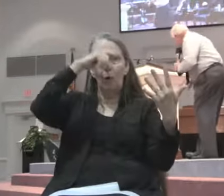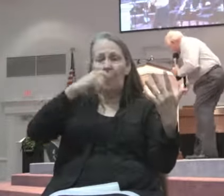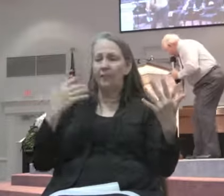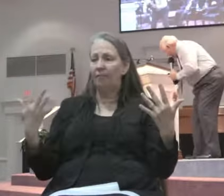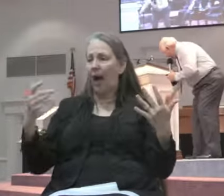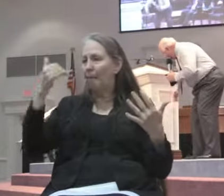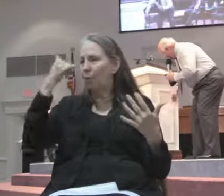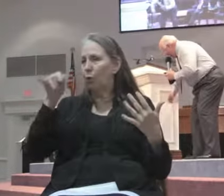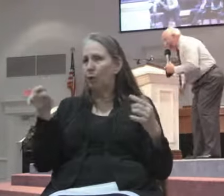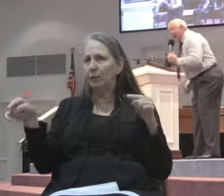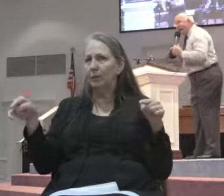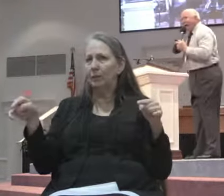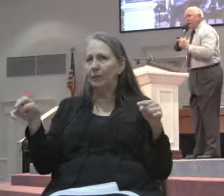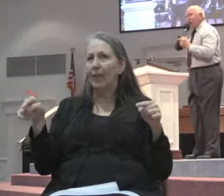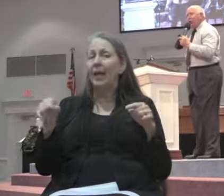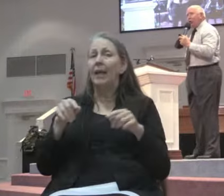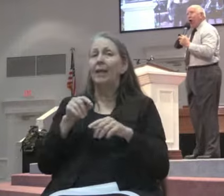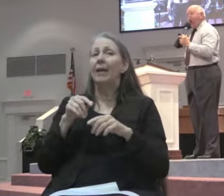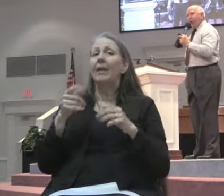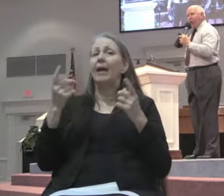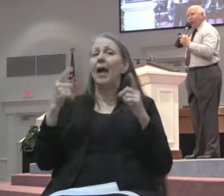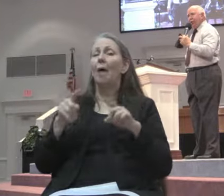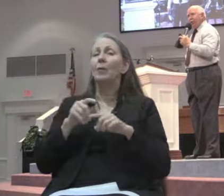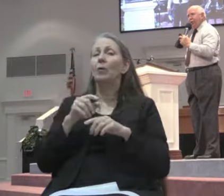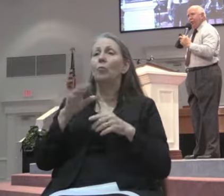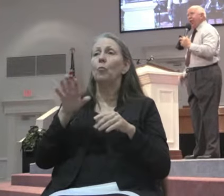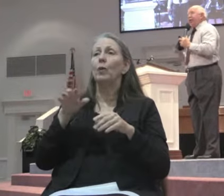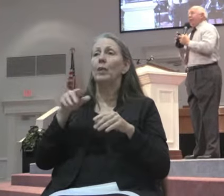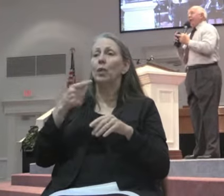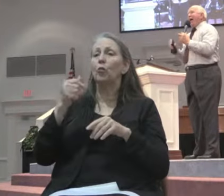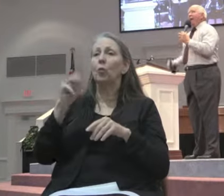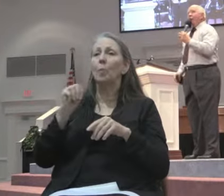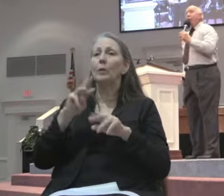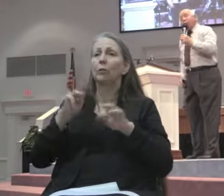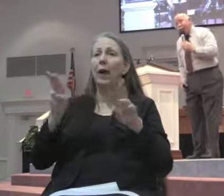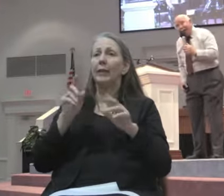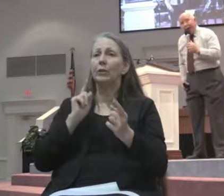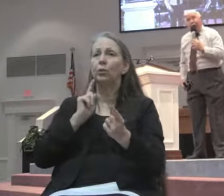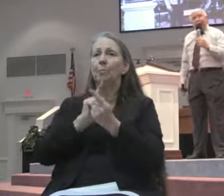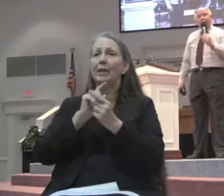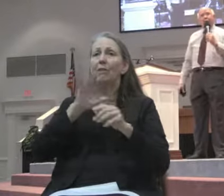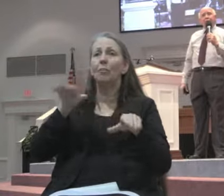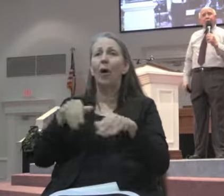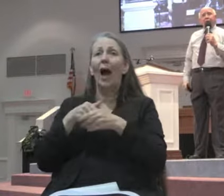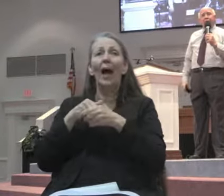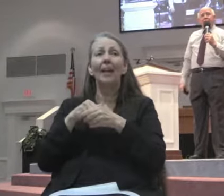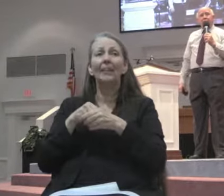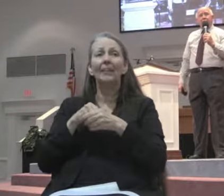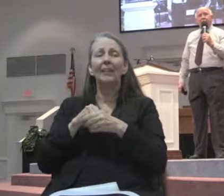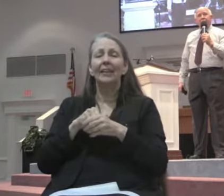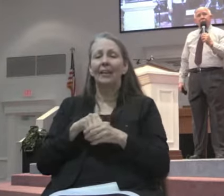came and knocked on the door, they that were prayed up,